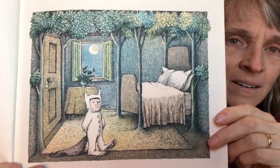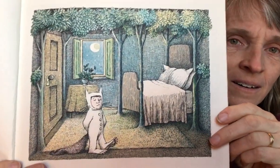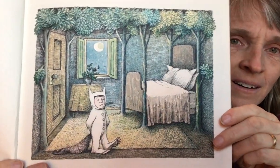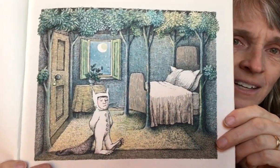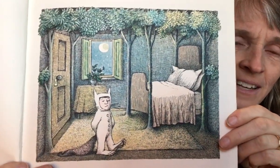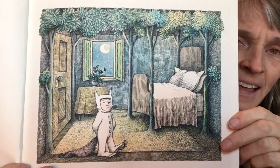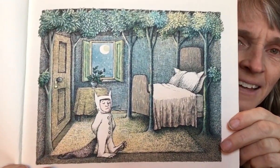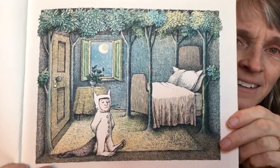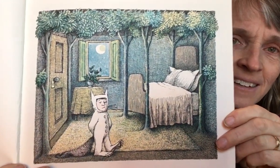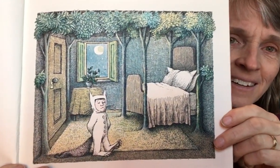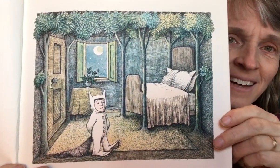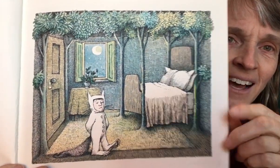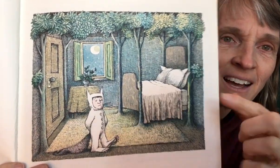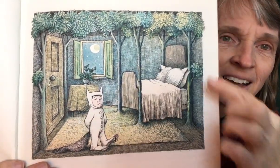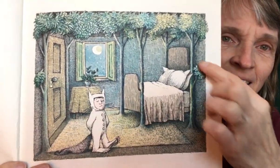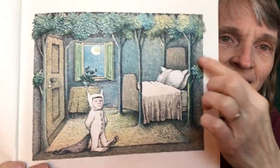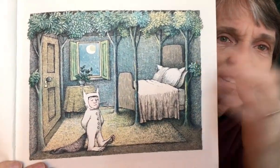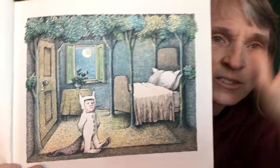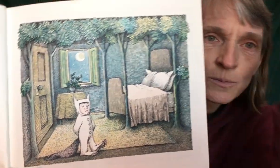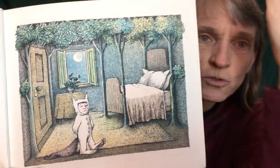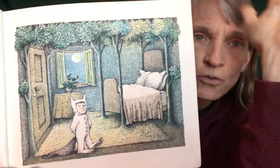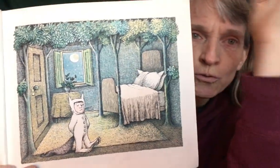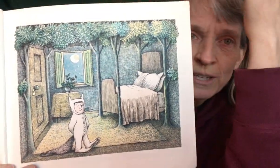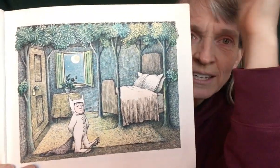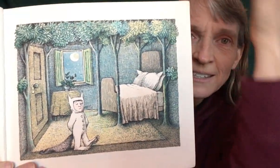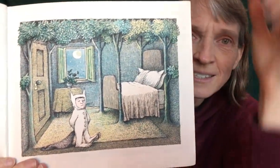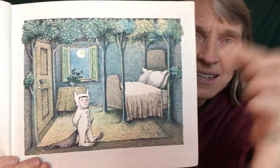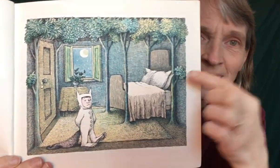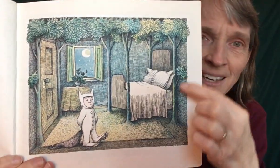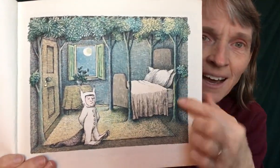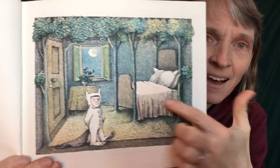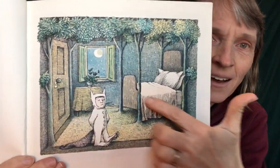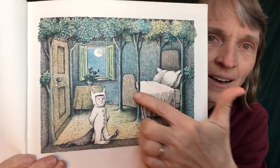Oh, look at that. There's some trees.